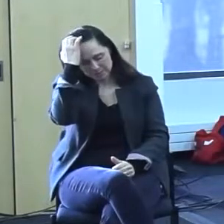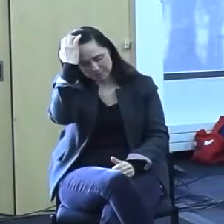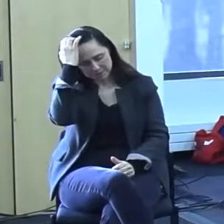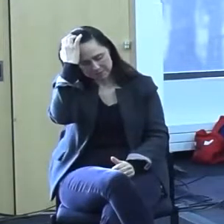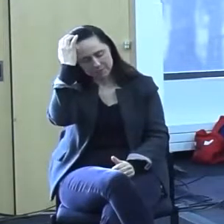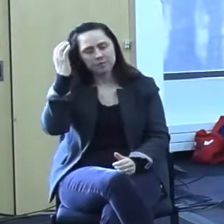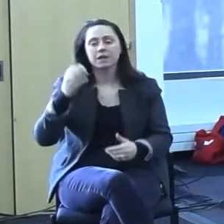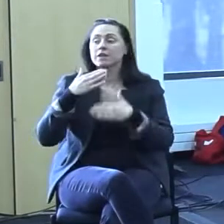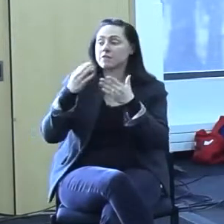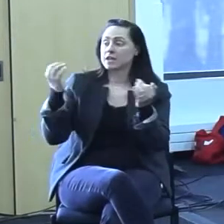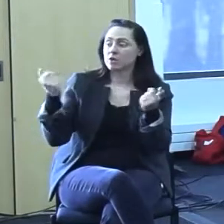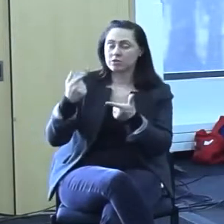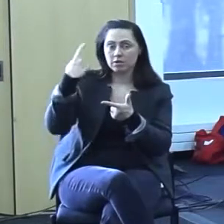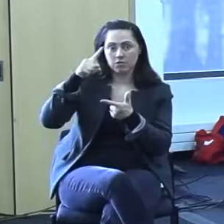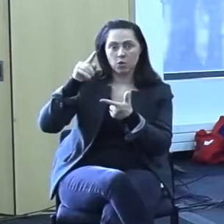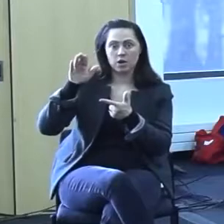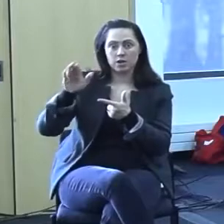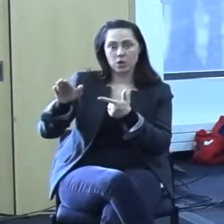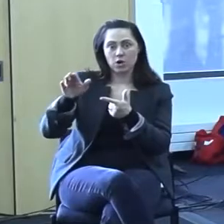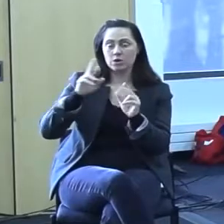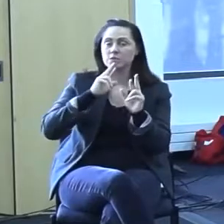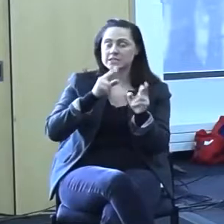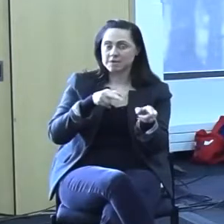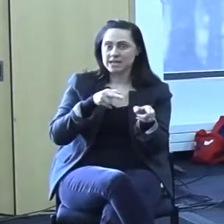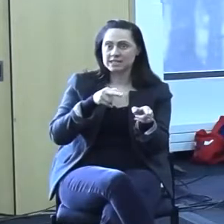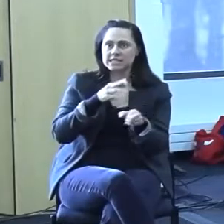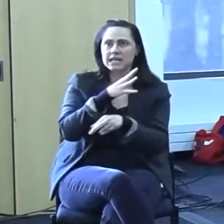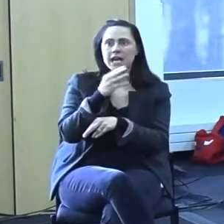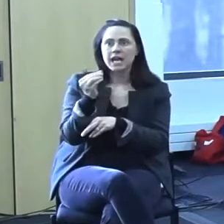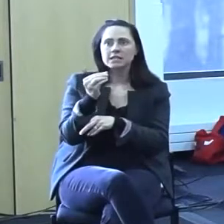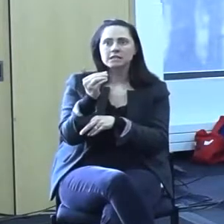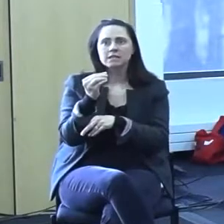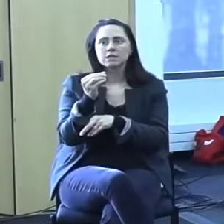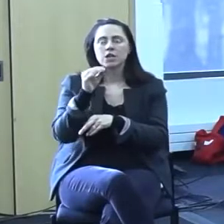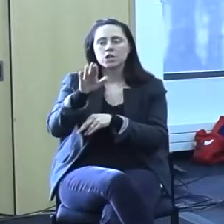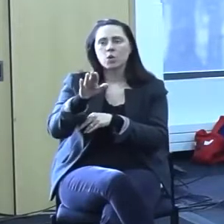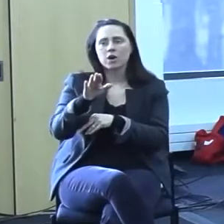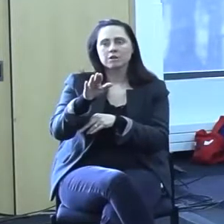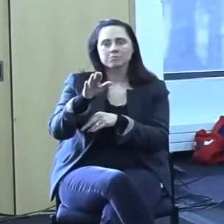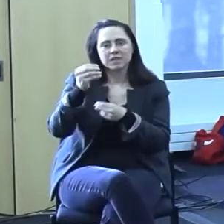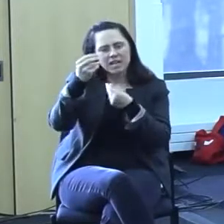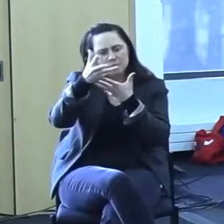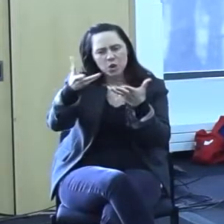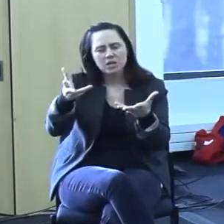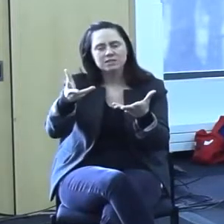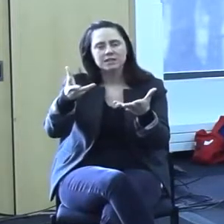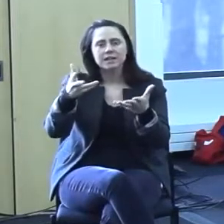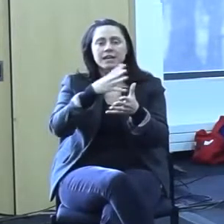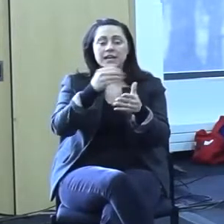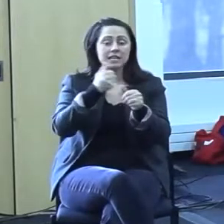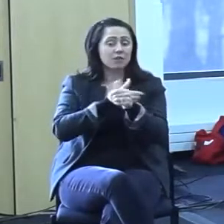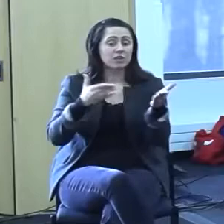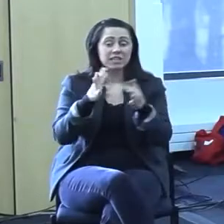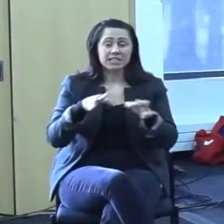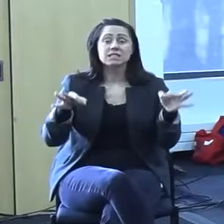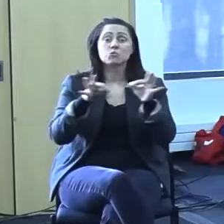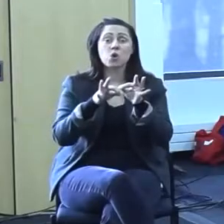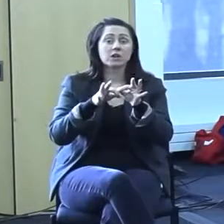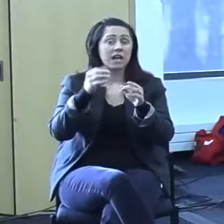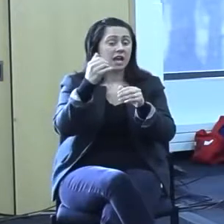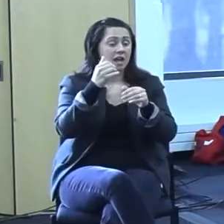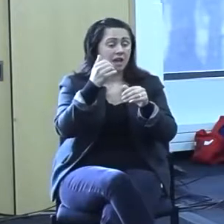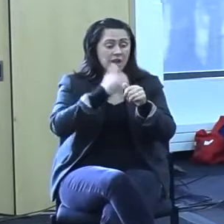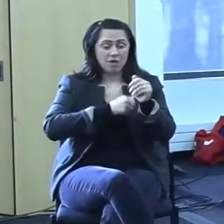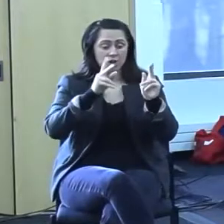Thank you everyone for your responses and your input. I know everything is important. Everyone's